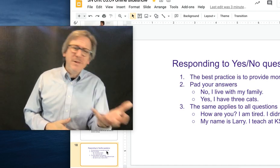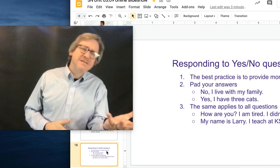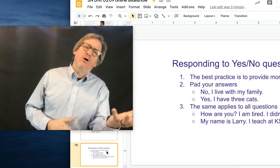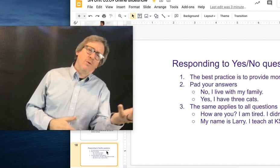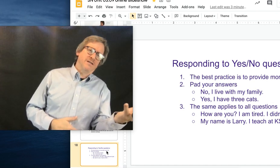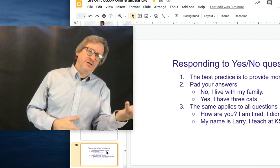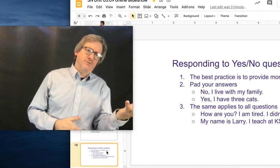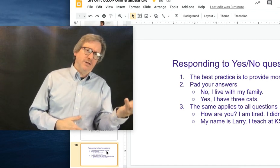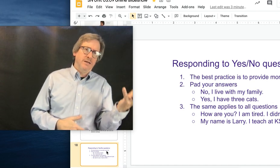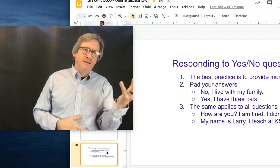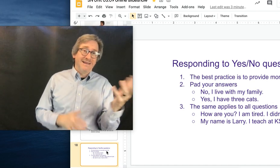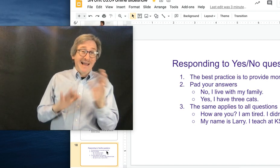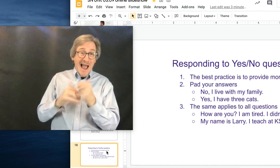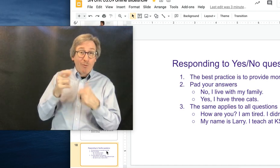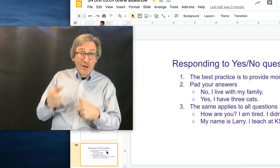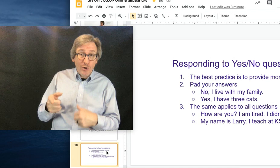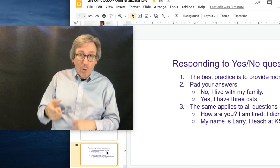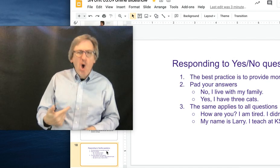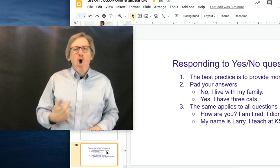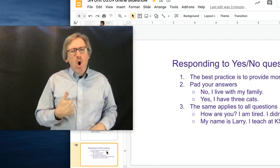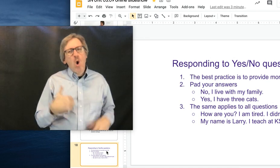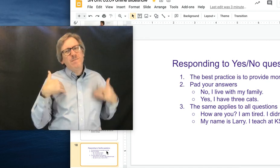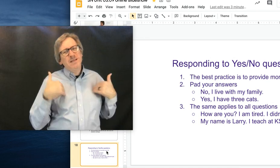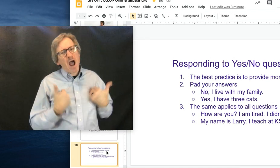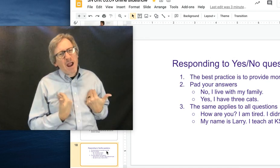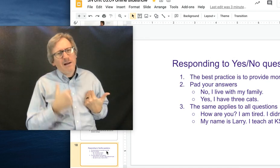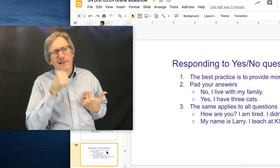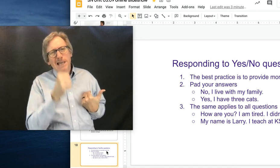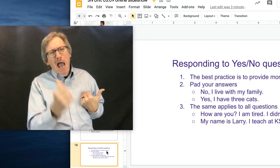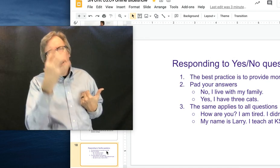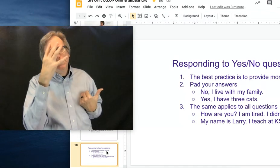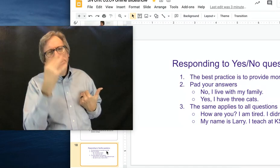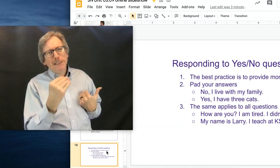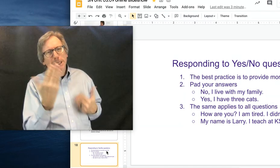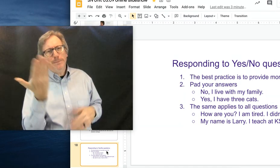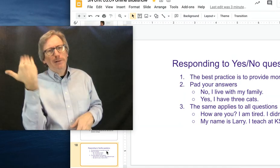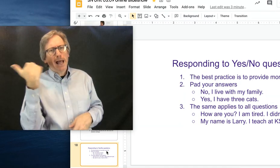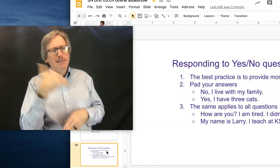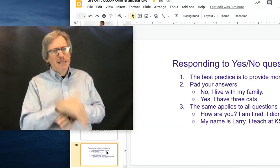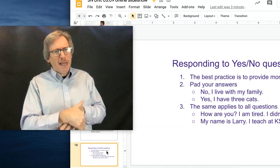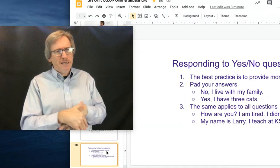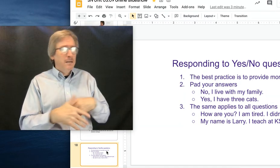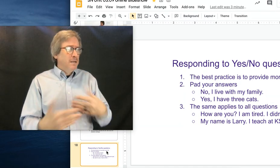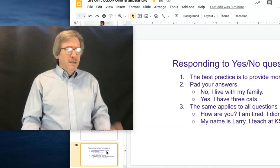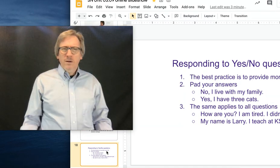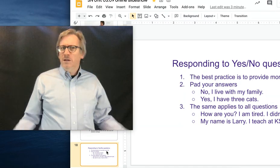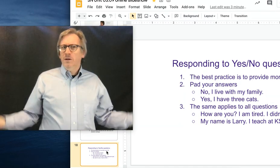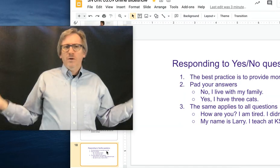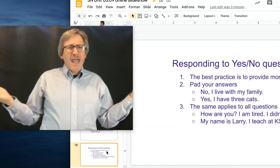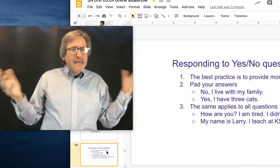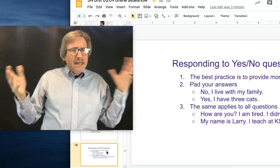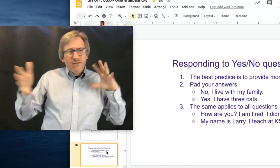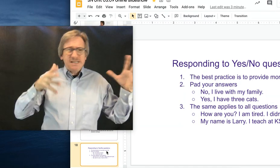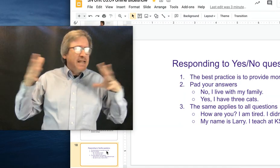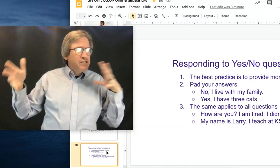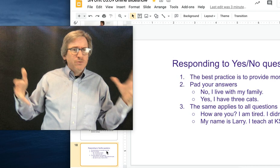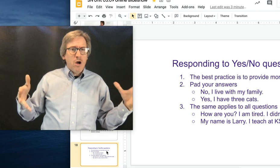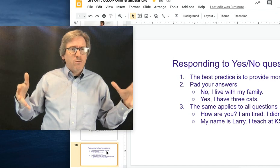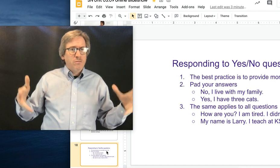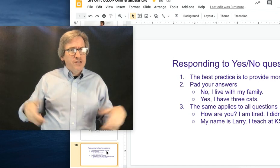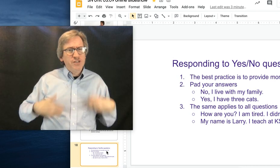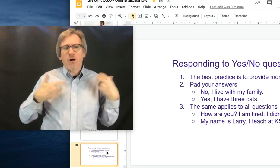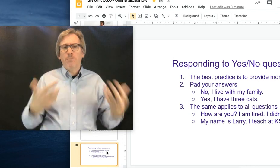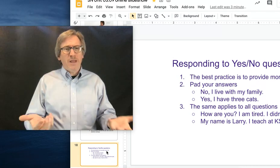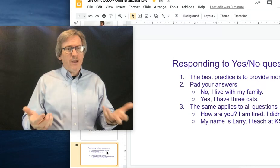Same applies to all questions, really. Like, how are you? Oh, I'm tired. Not sleep last night. Any of the signs you